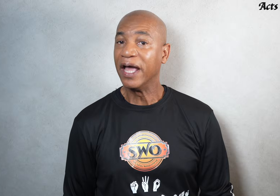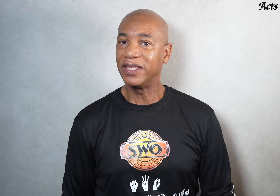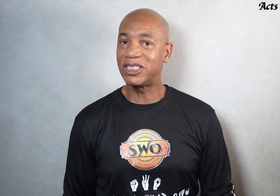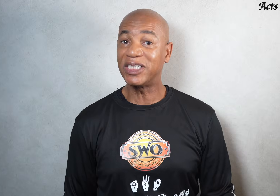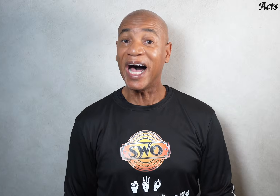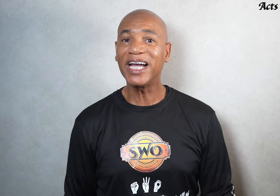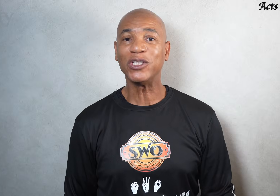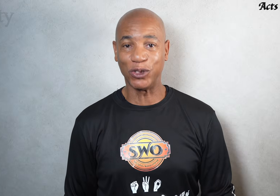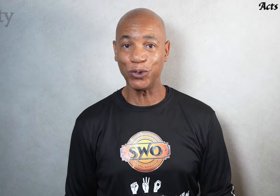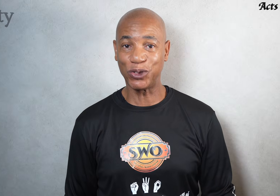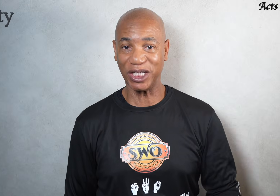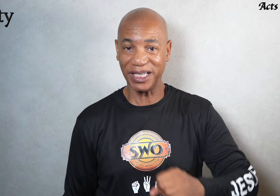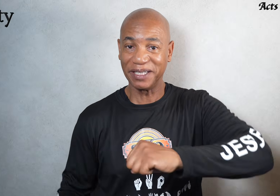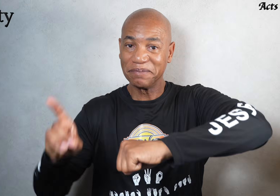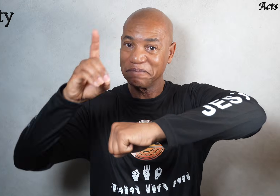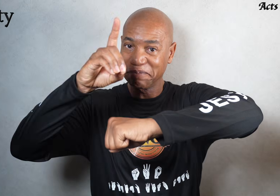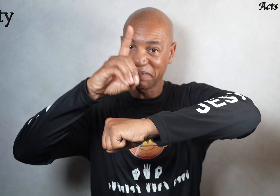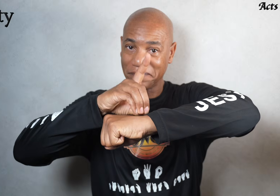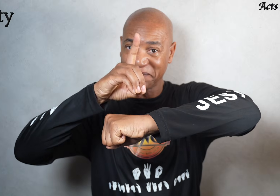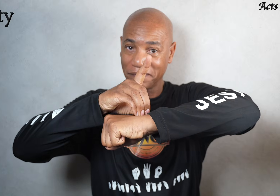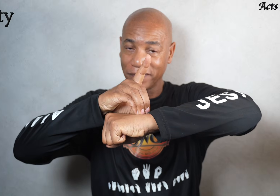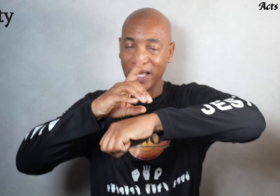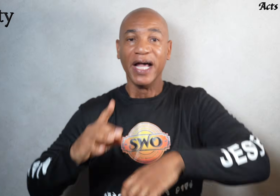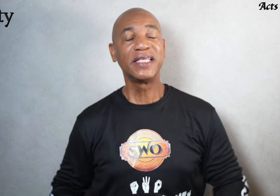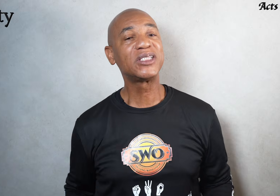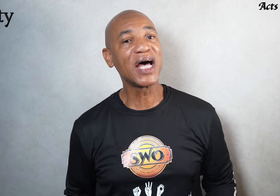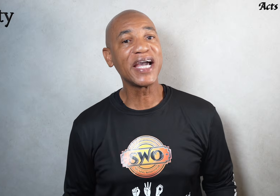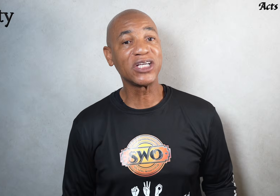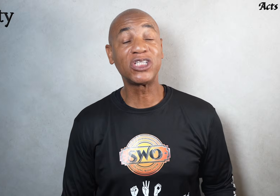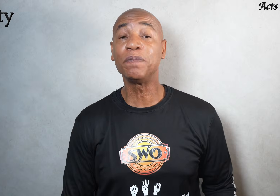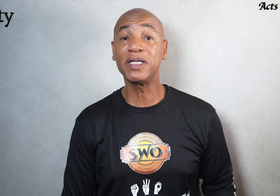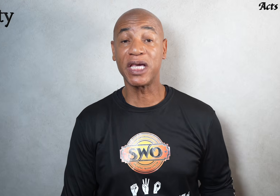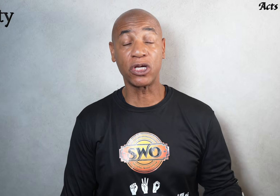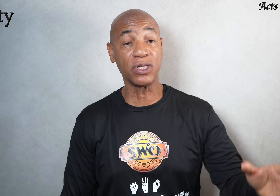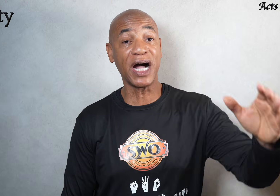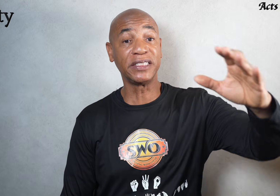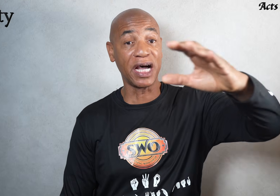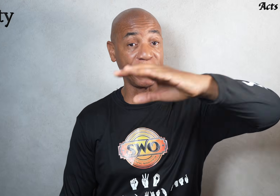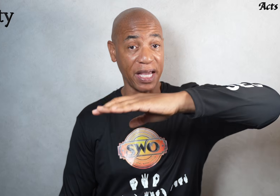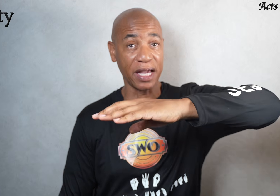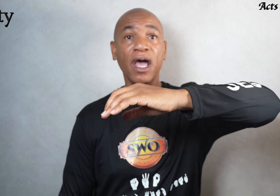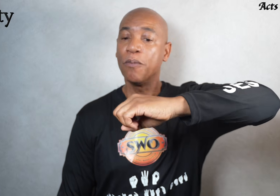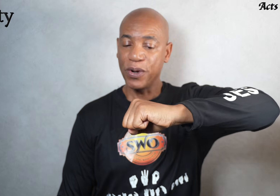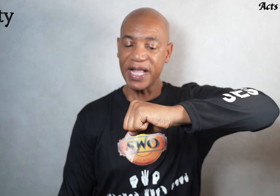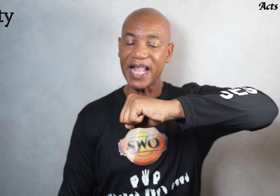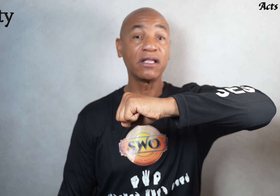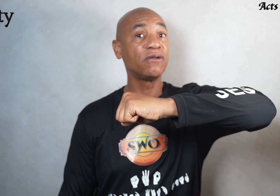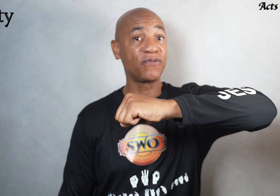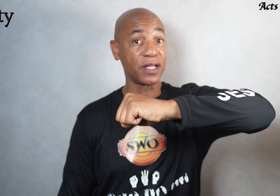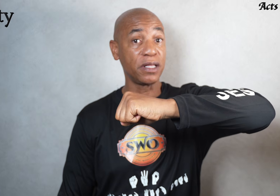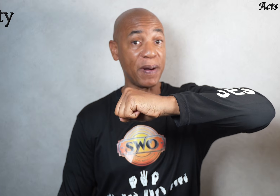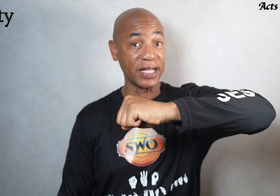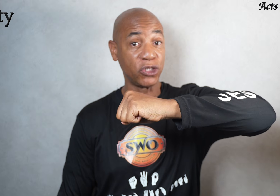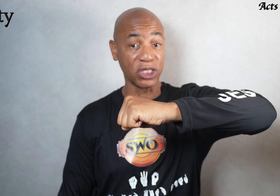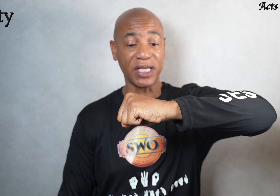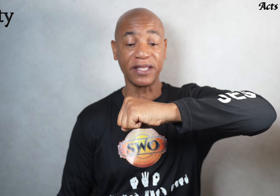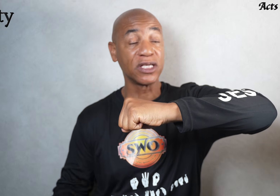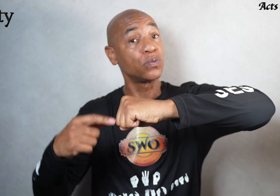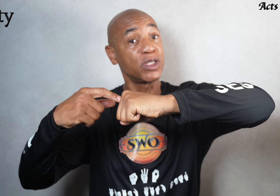The sign duty. The sign is simply take your non-dominant hand, bring that out in the front of the body just like this with the